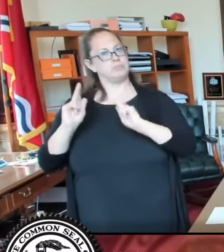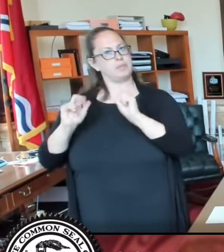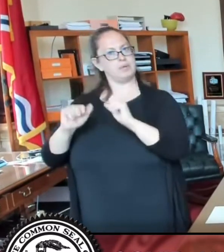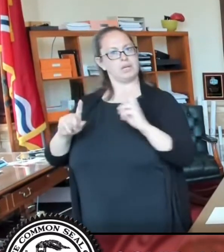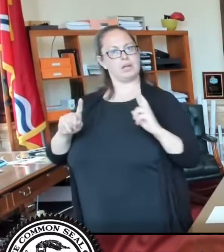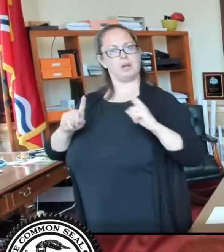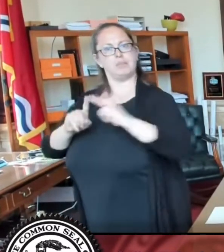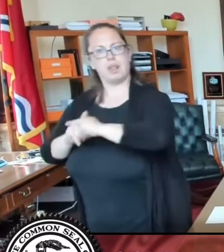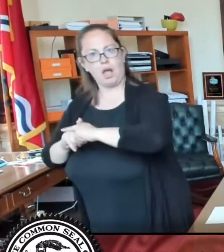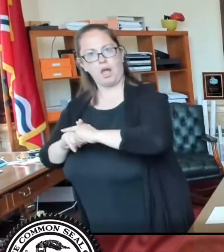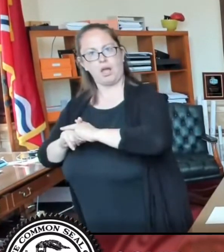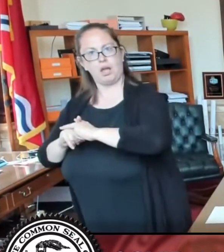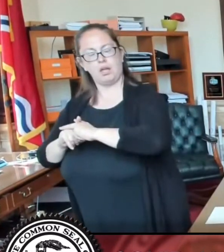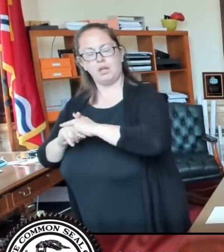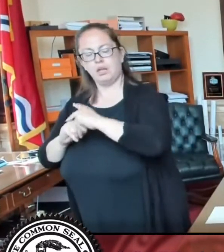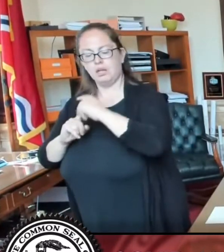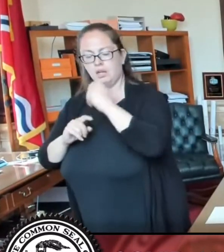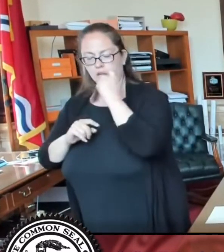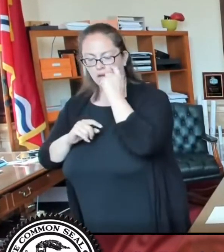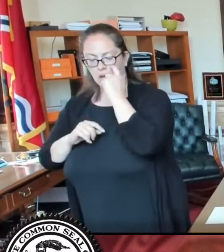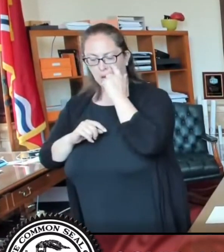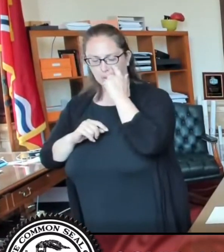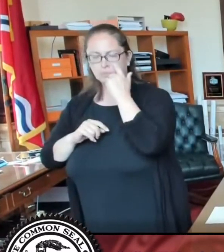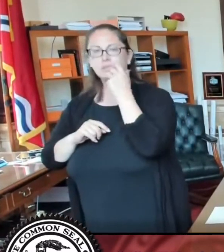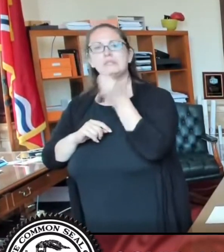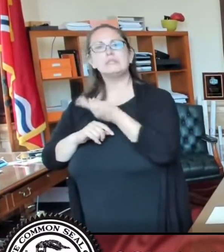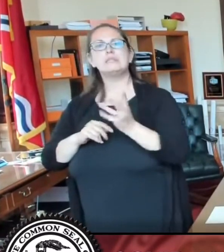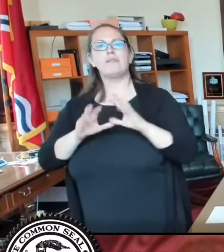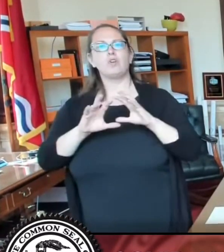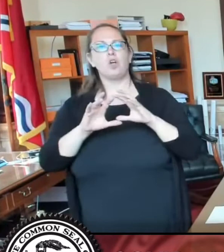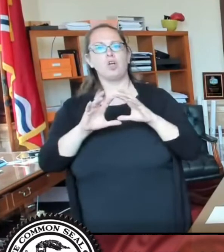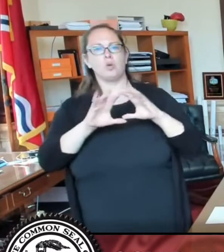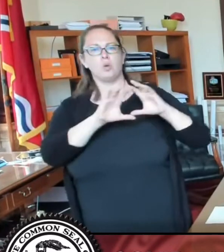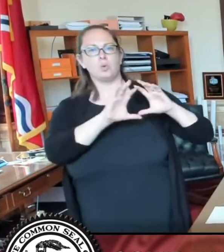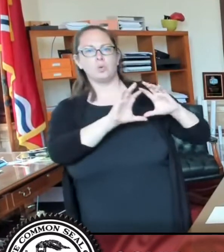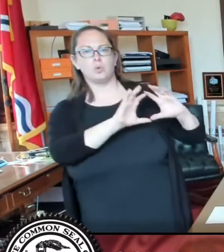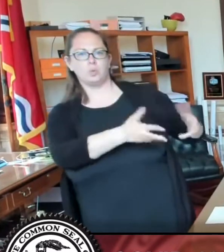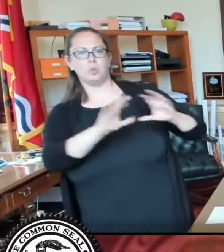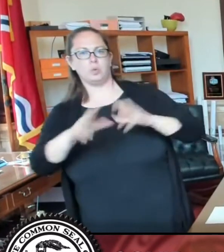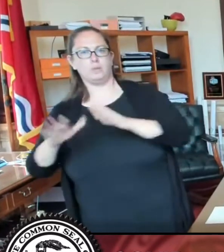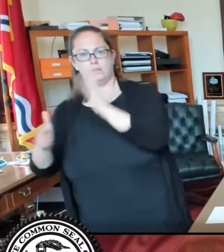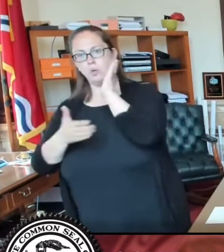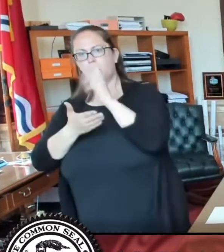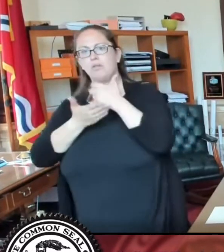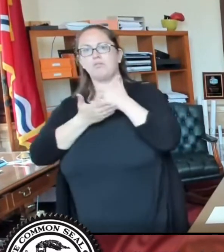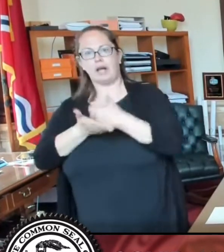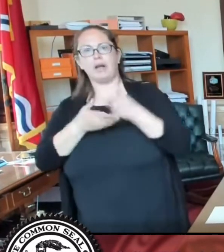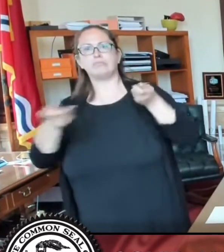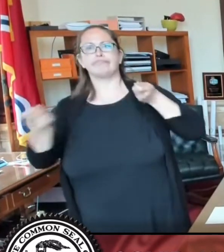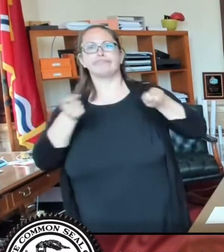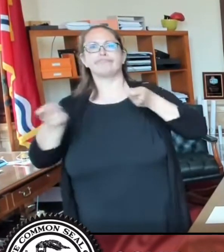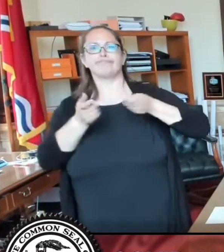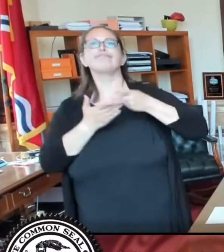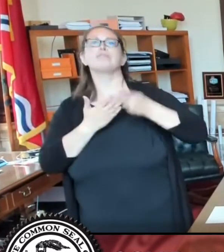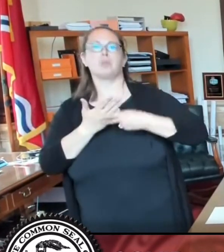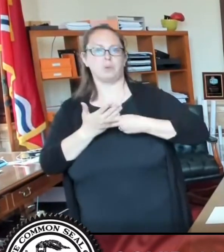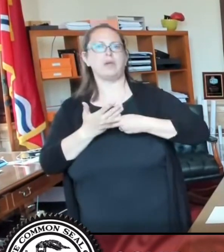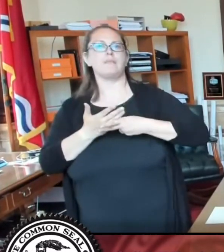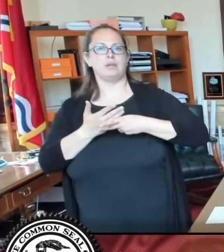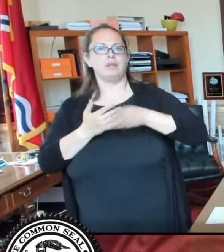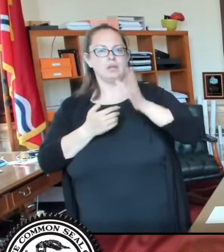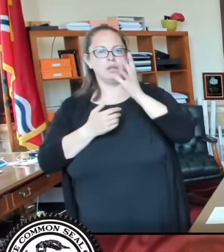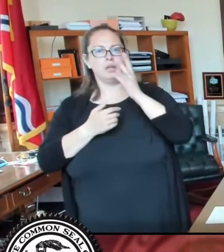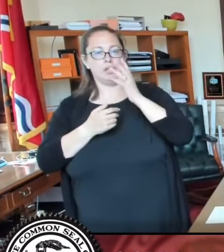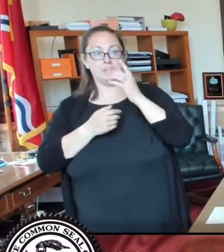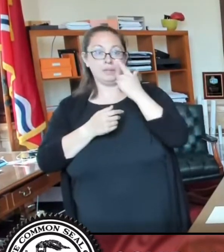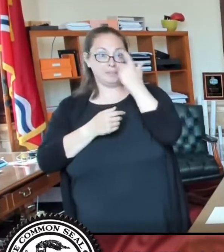have several groups who will help us administer those programs. So you'll see, since they've passed it, you'll